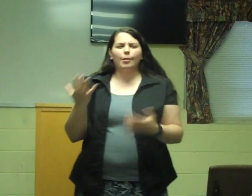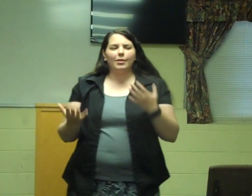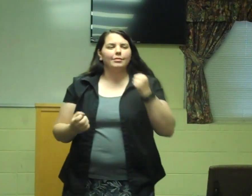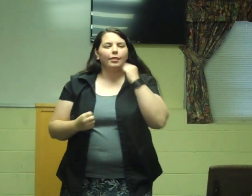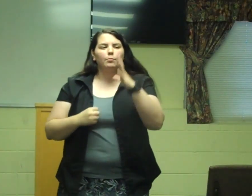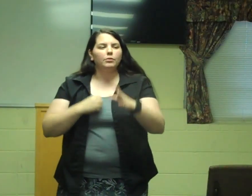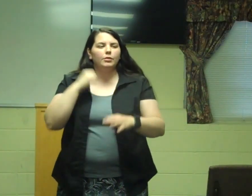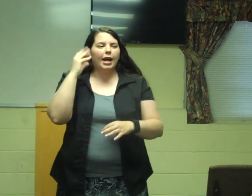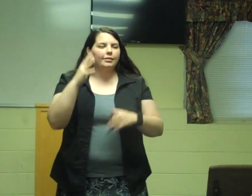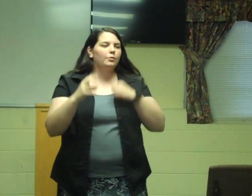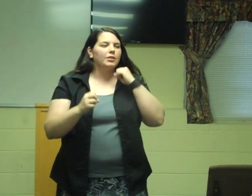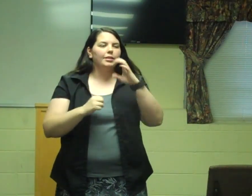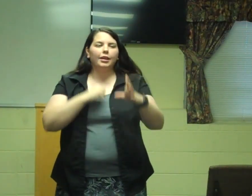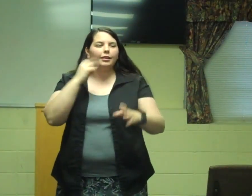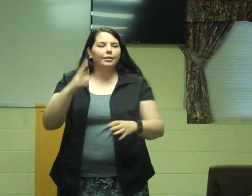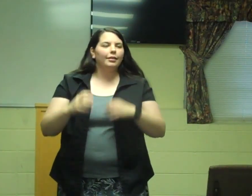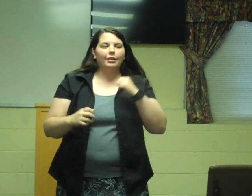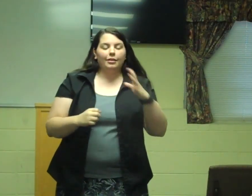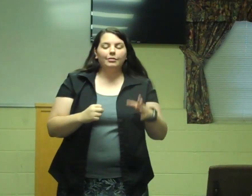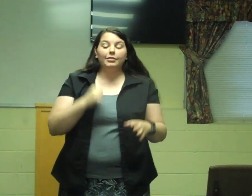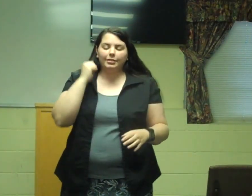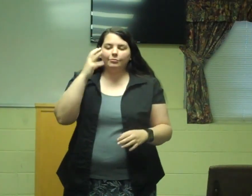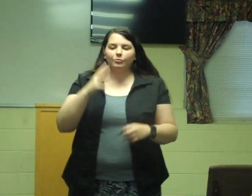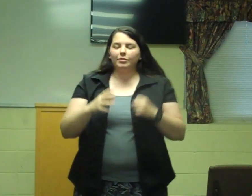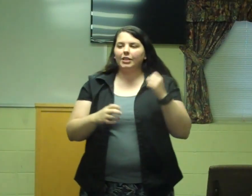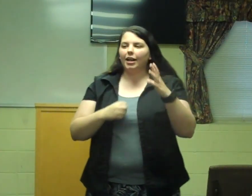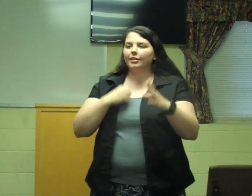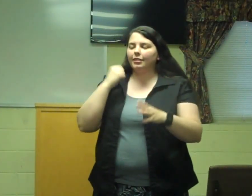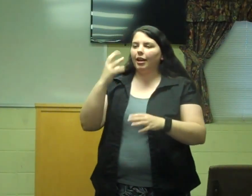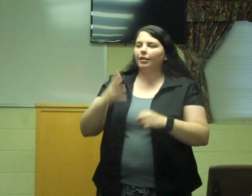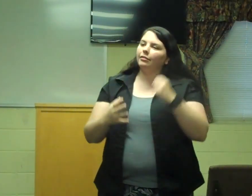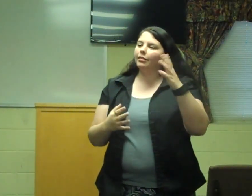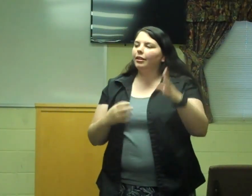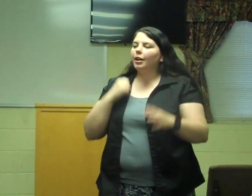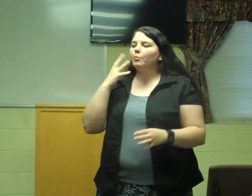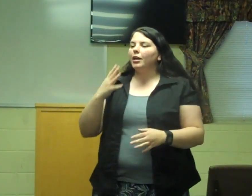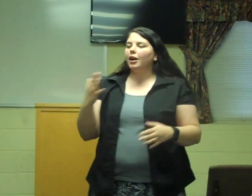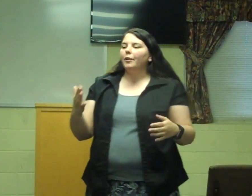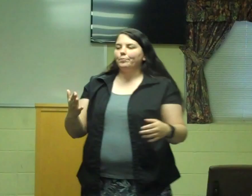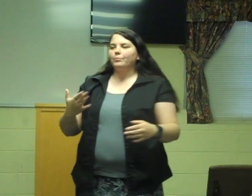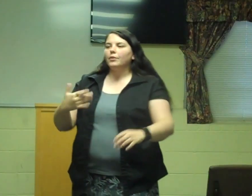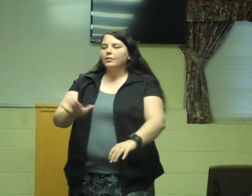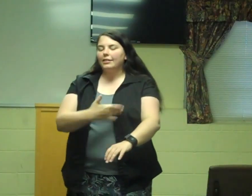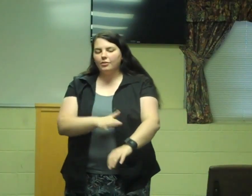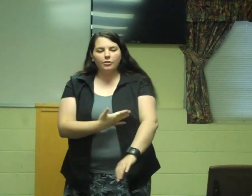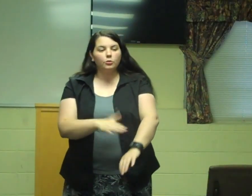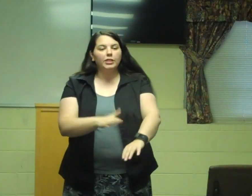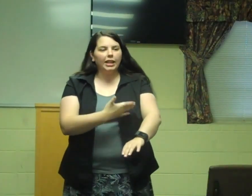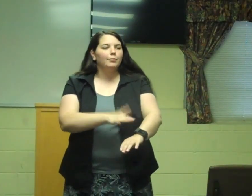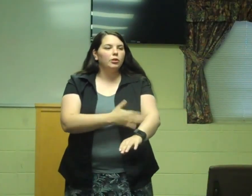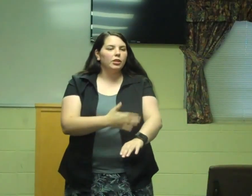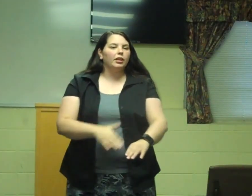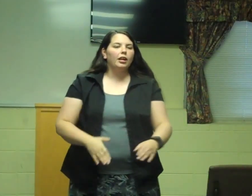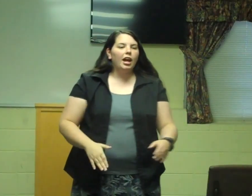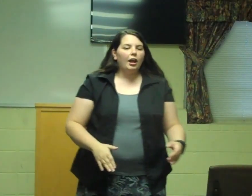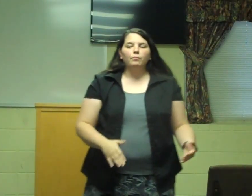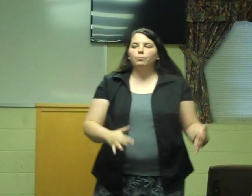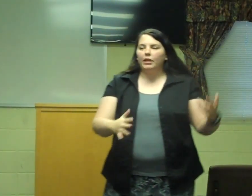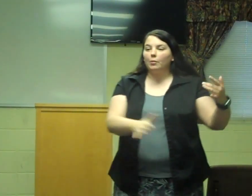sometimes I slip and do that when singing. Signing, singing. But that's also sing, music. I think you